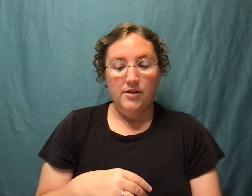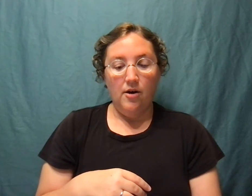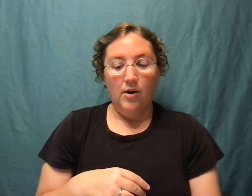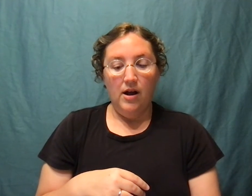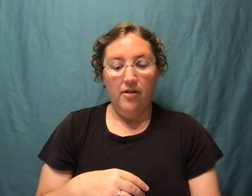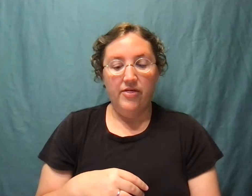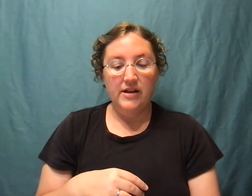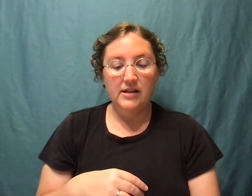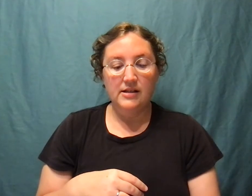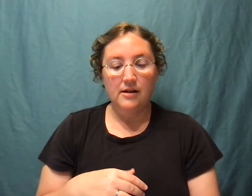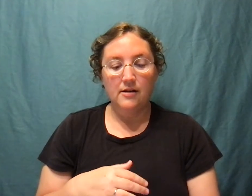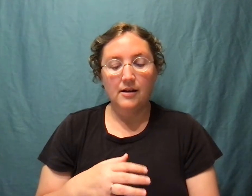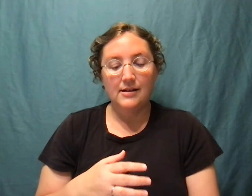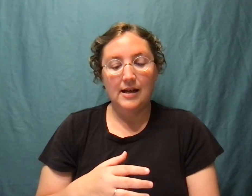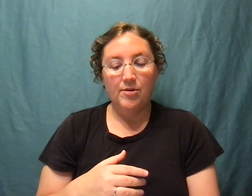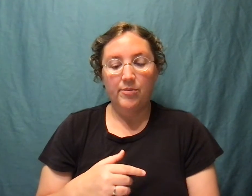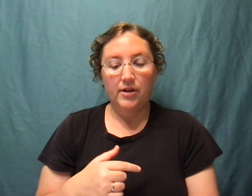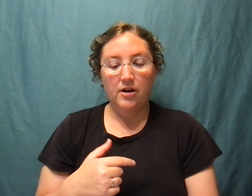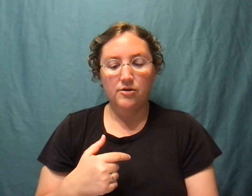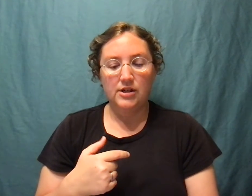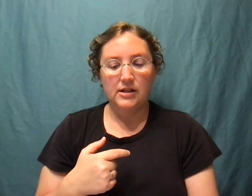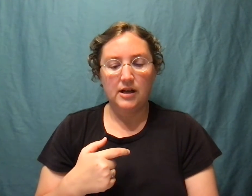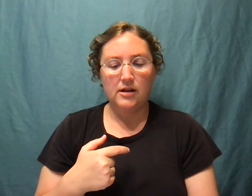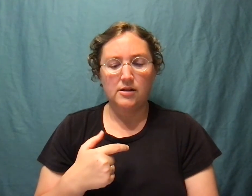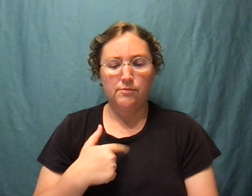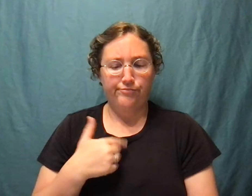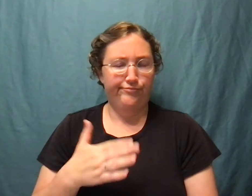So this example below, she's